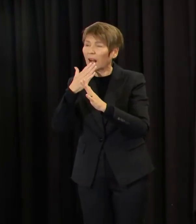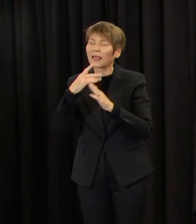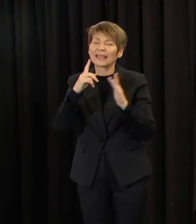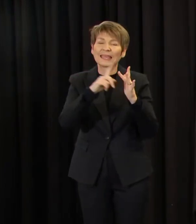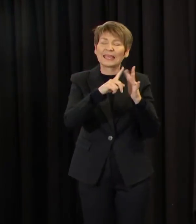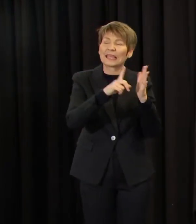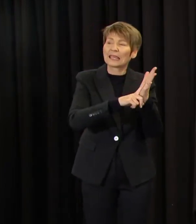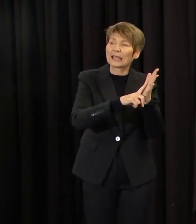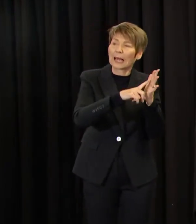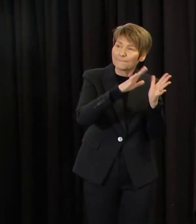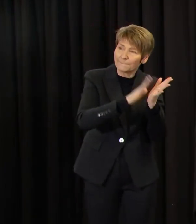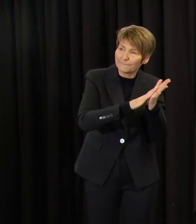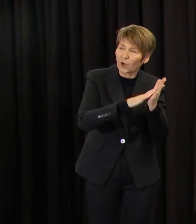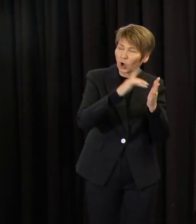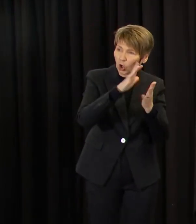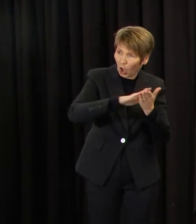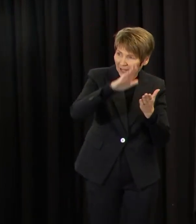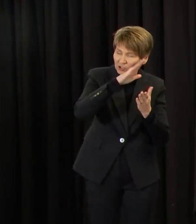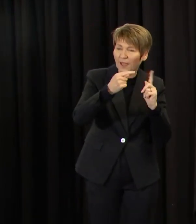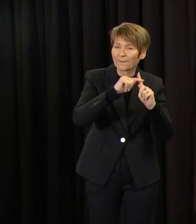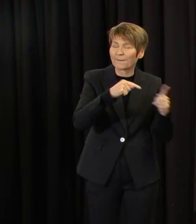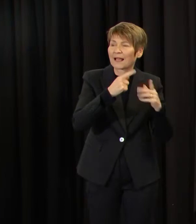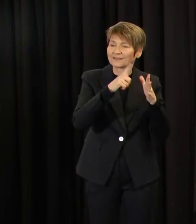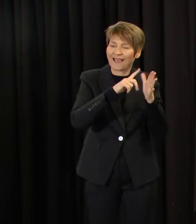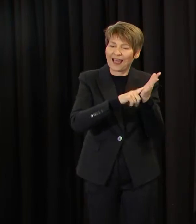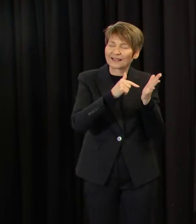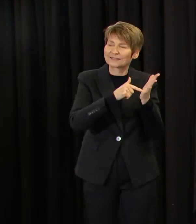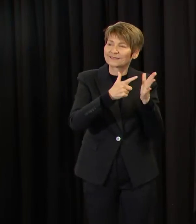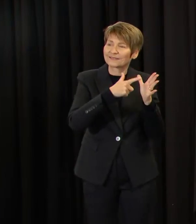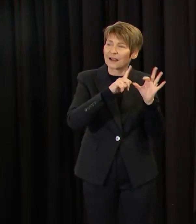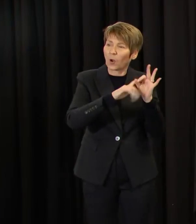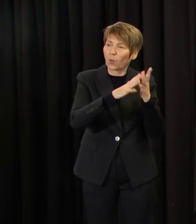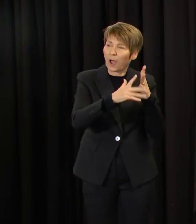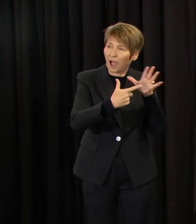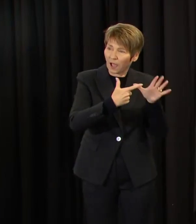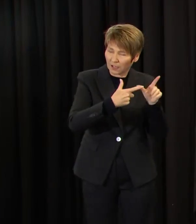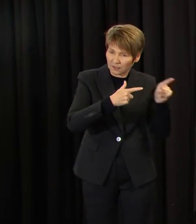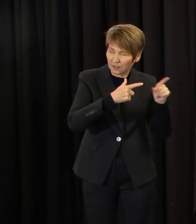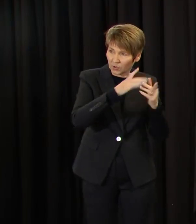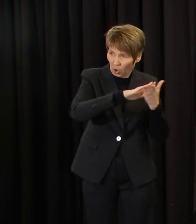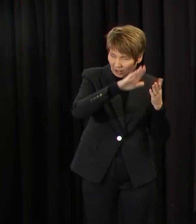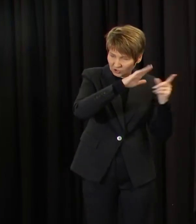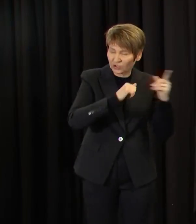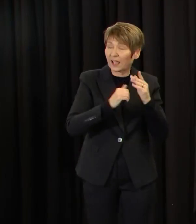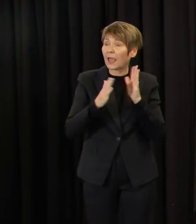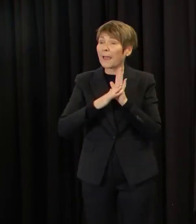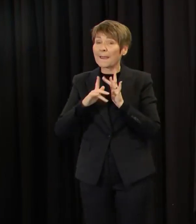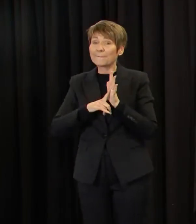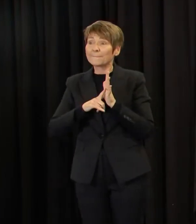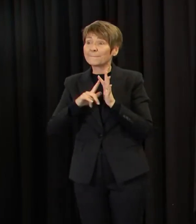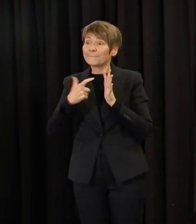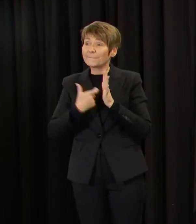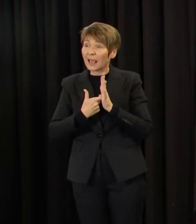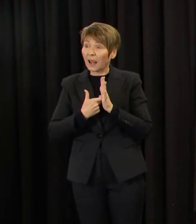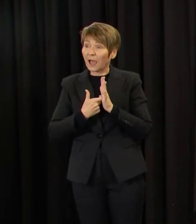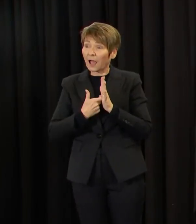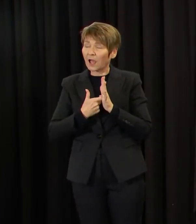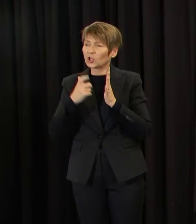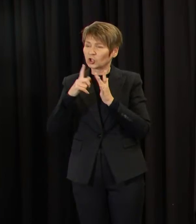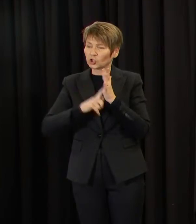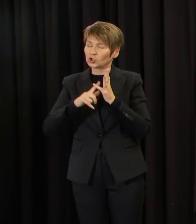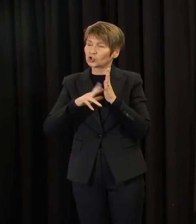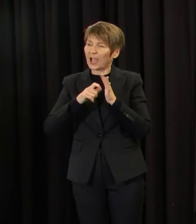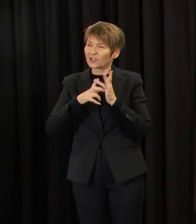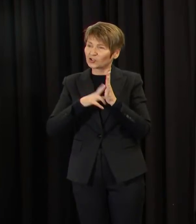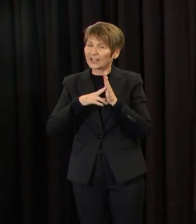College. We have 4 cases associated with the Woolworths at Miller Junction in Altona North, an exposure site